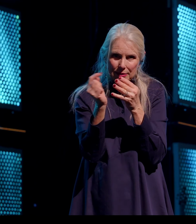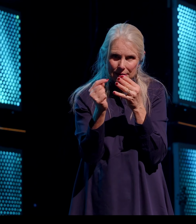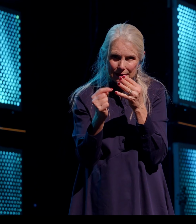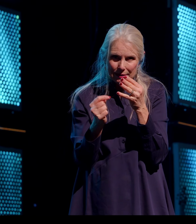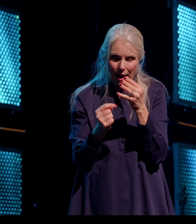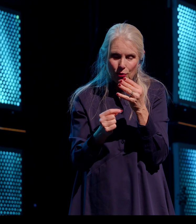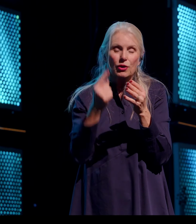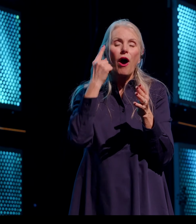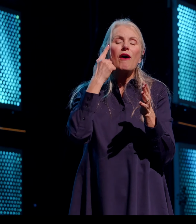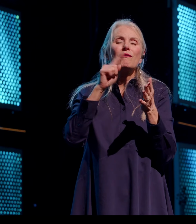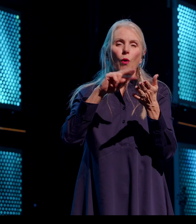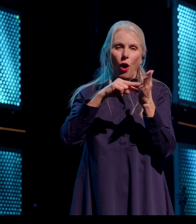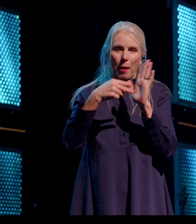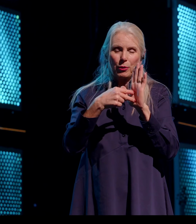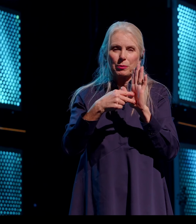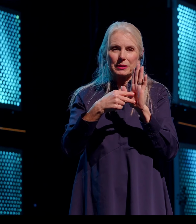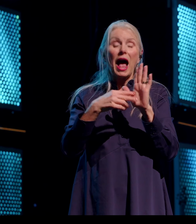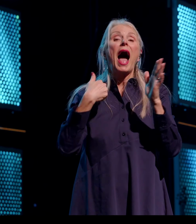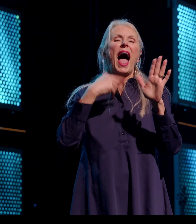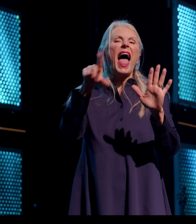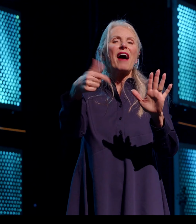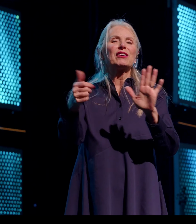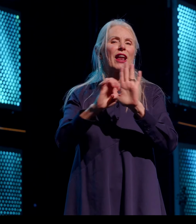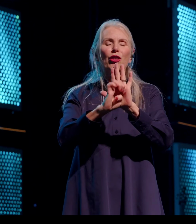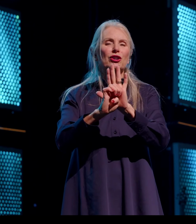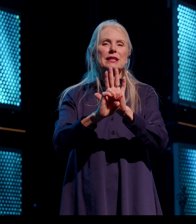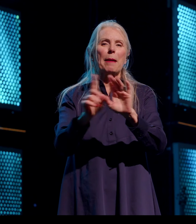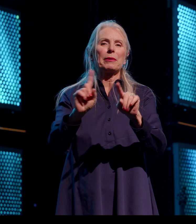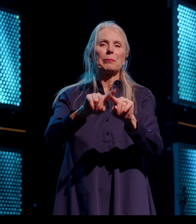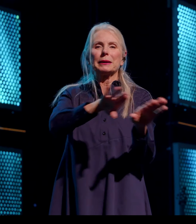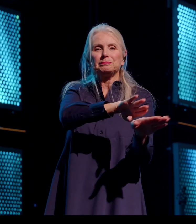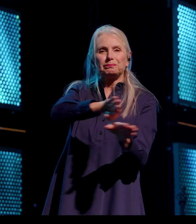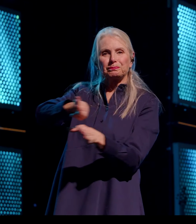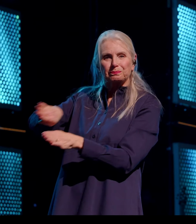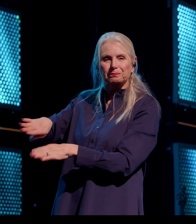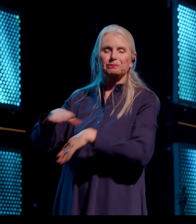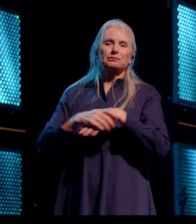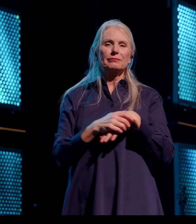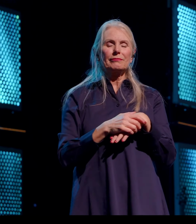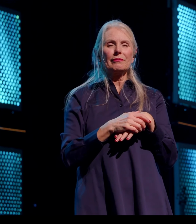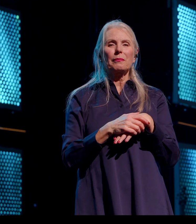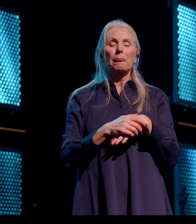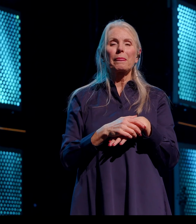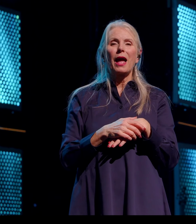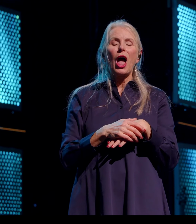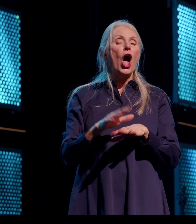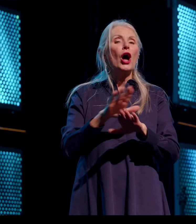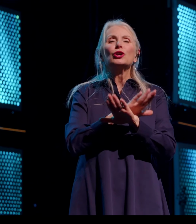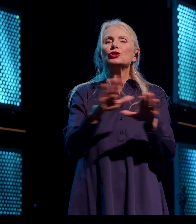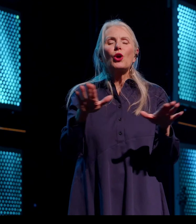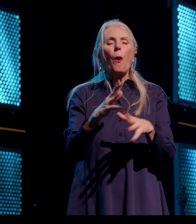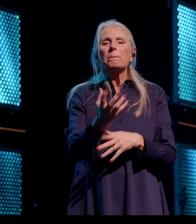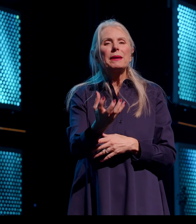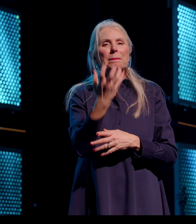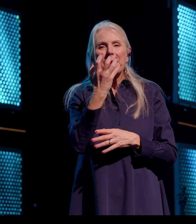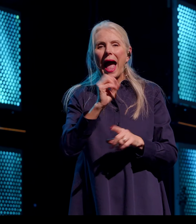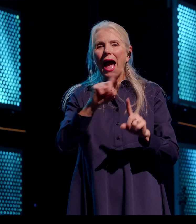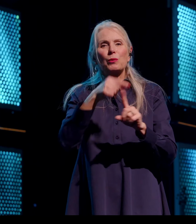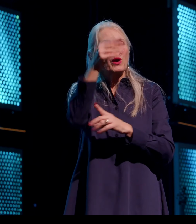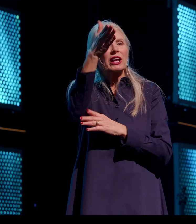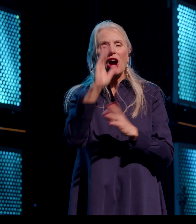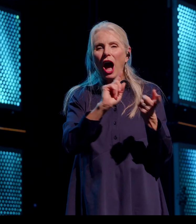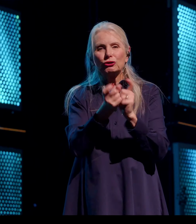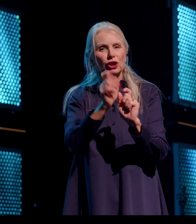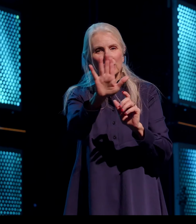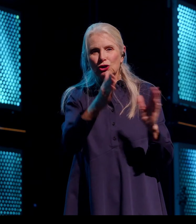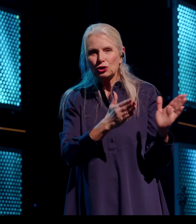purpose. I have another example, but we got to keep going. Don't be mad when God changes your plan,